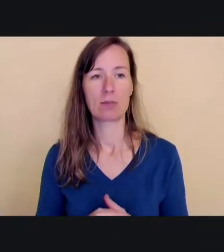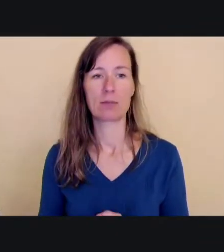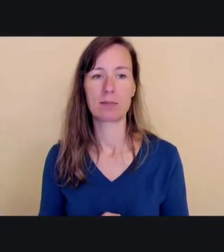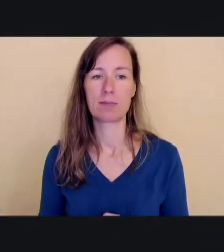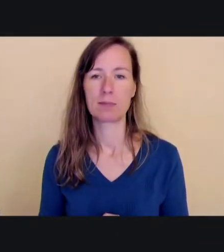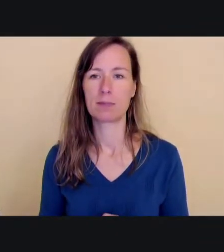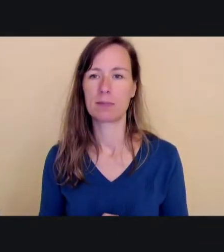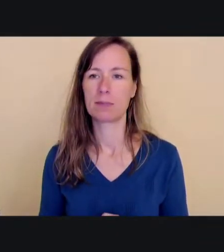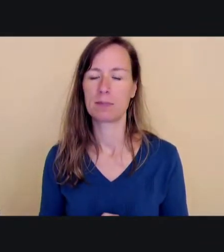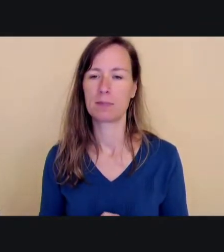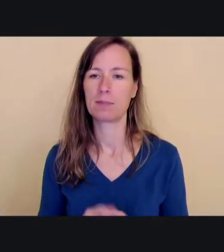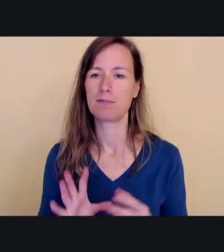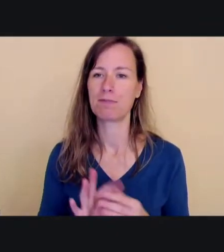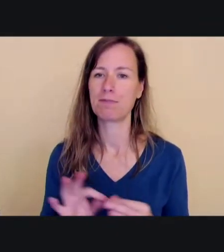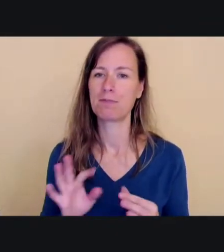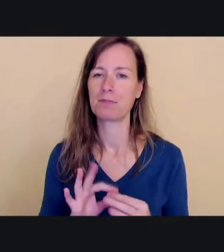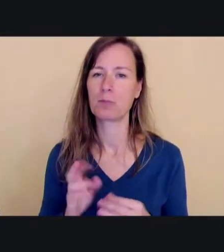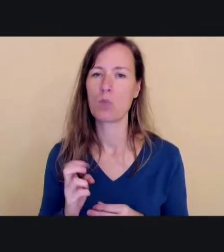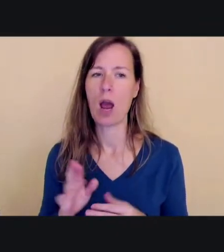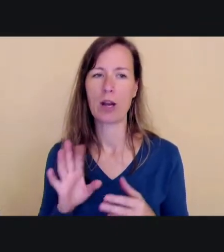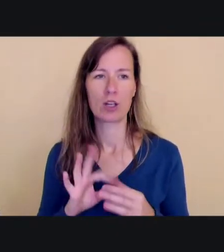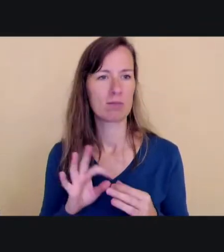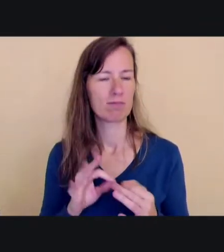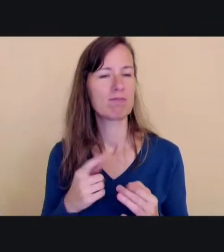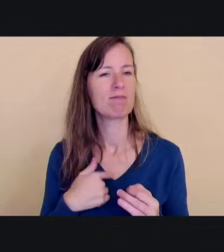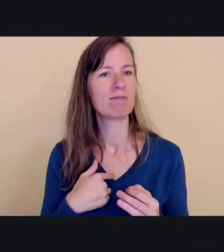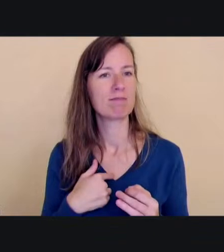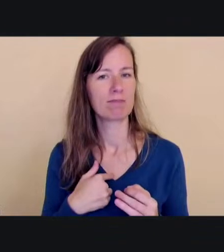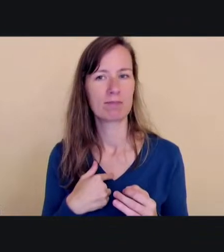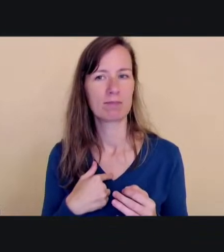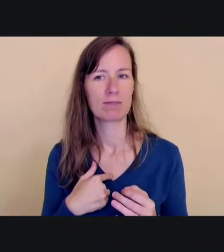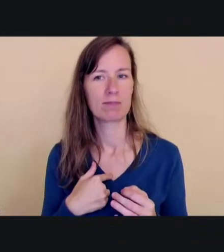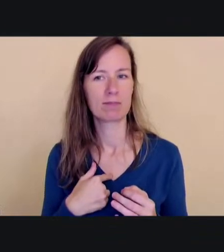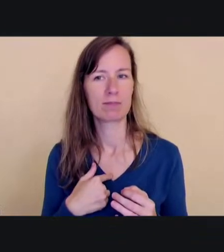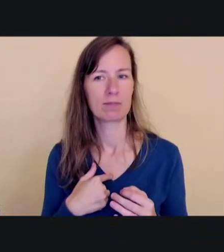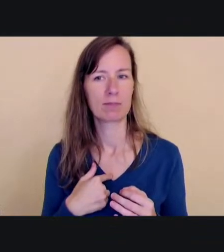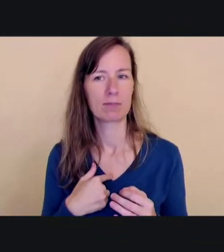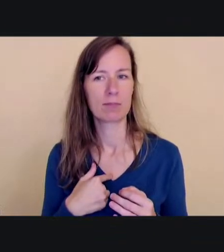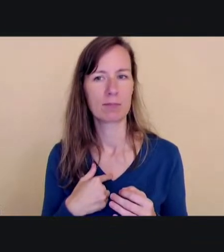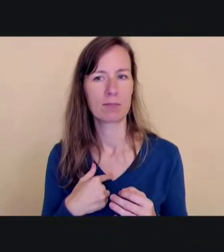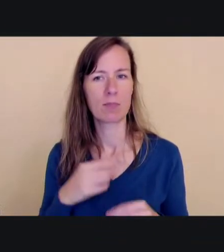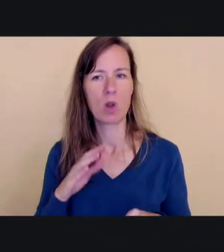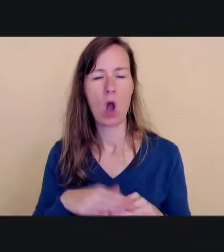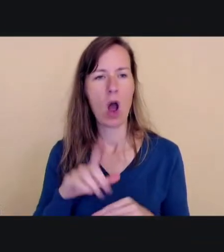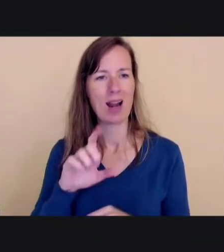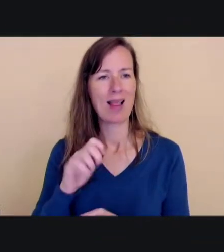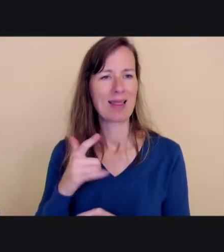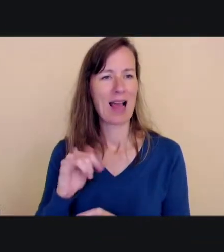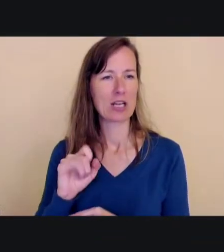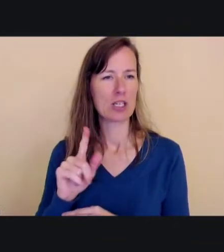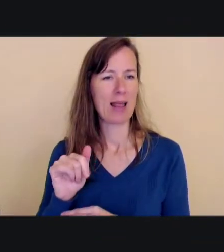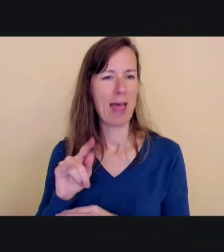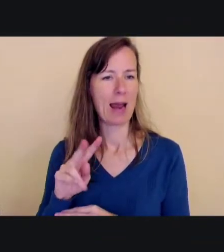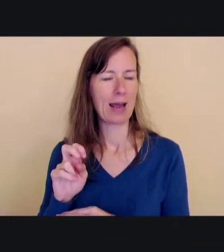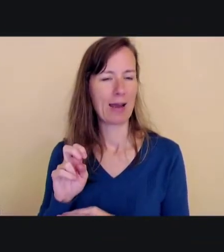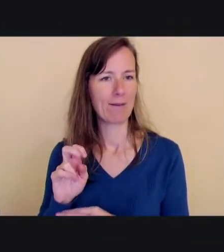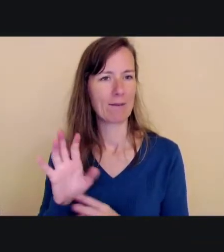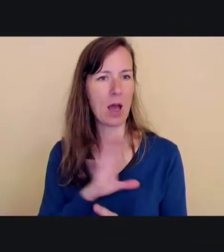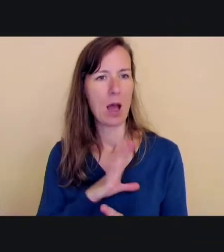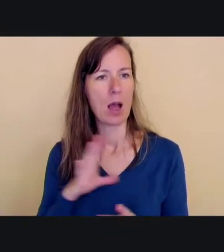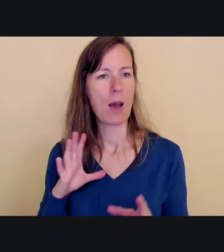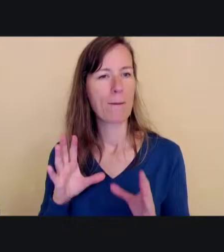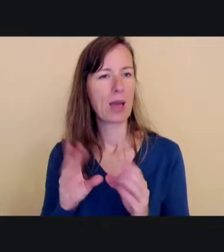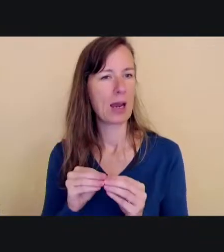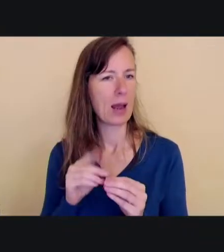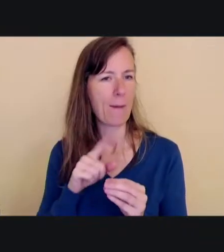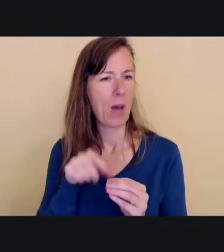I am nominally, I think, on the legislative committee, although we haven't met, I think, since before MML, unless I've fallen off